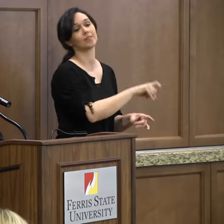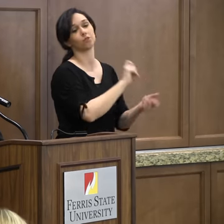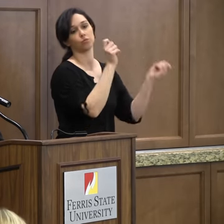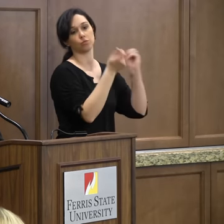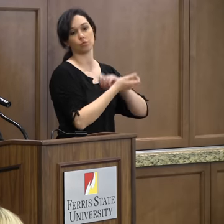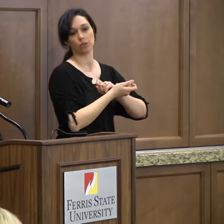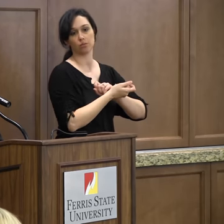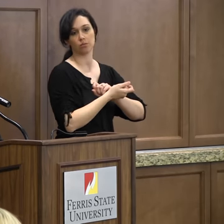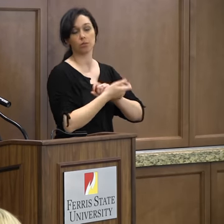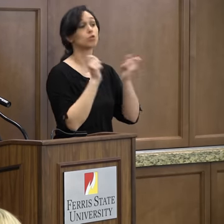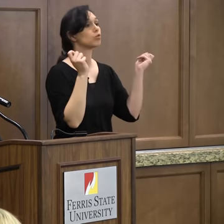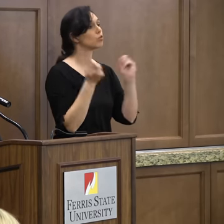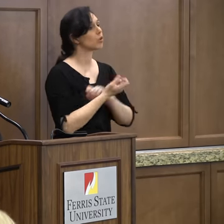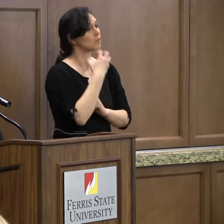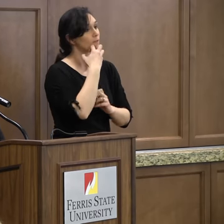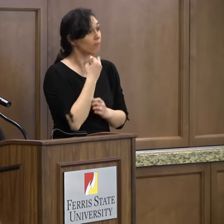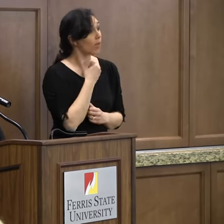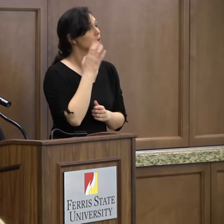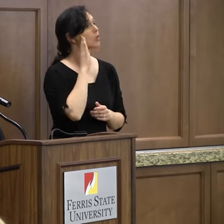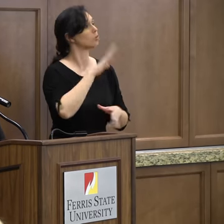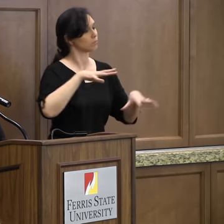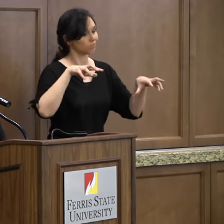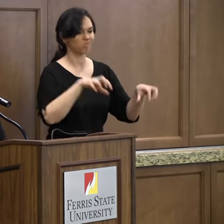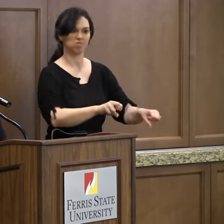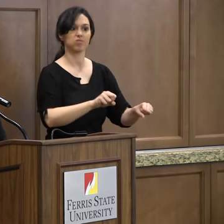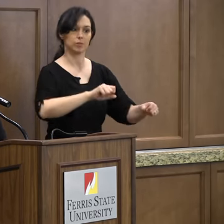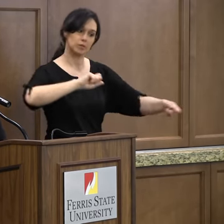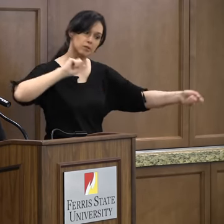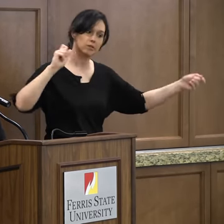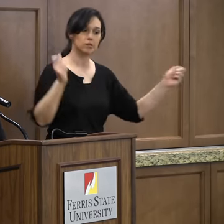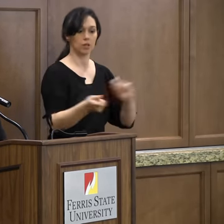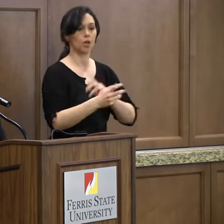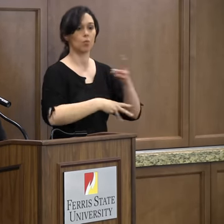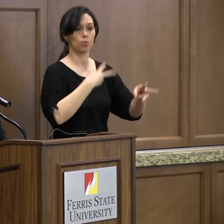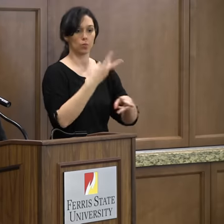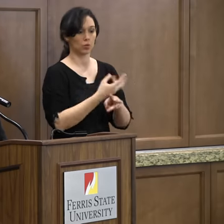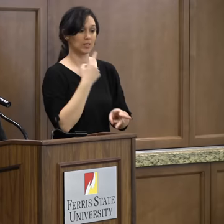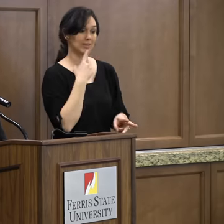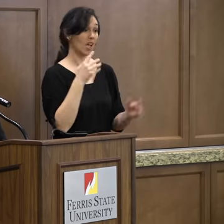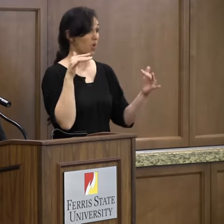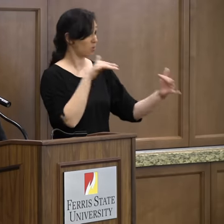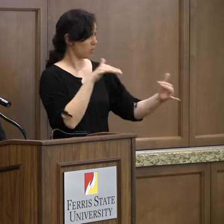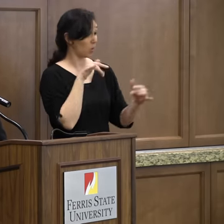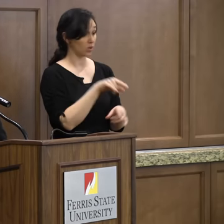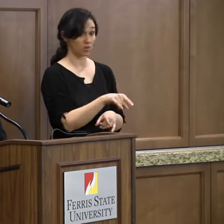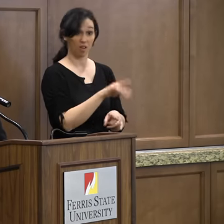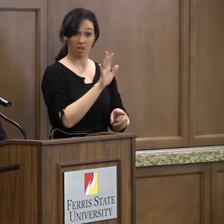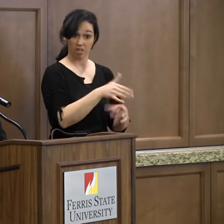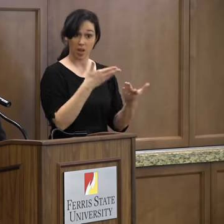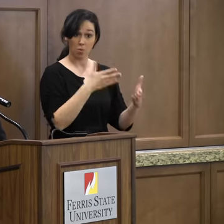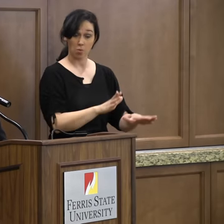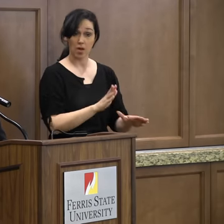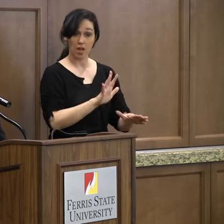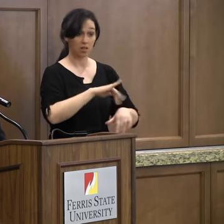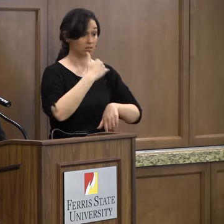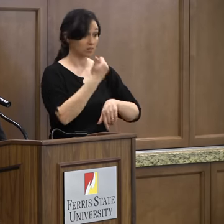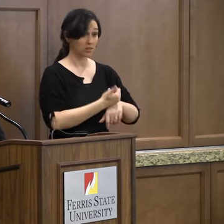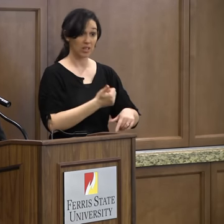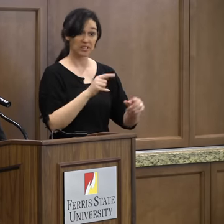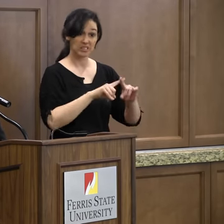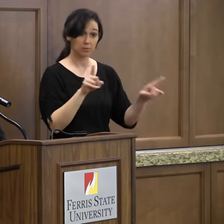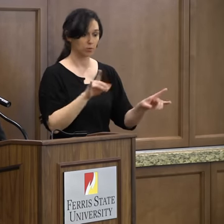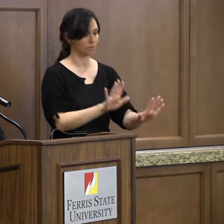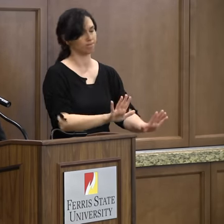of values will lay hand on the world order and say of war, this way of settling differences is not